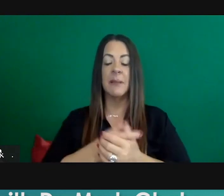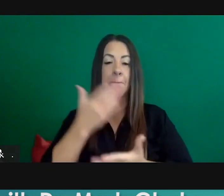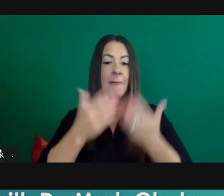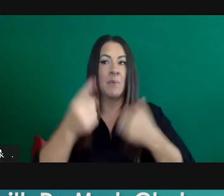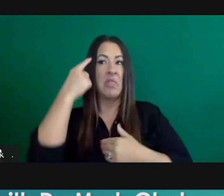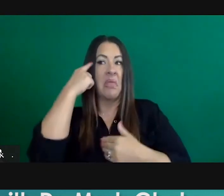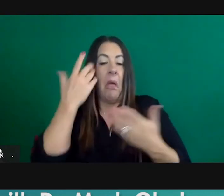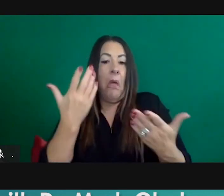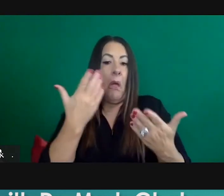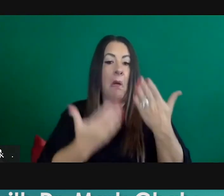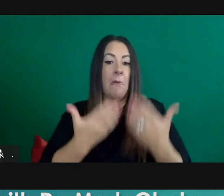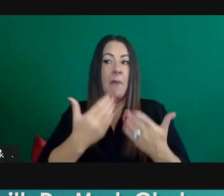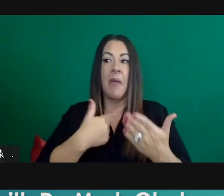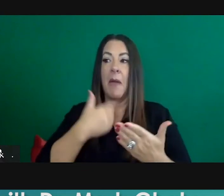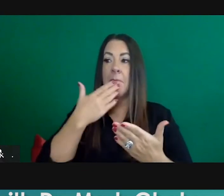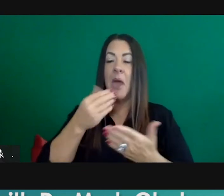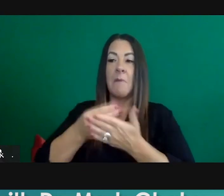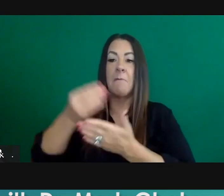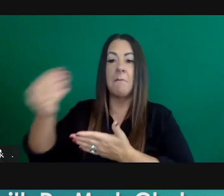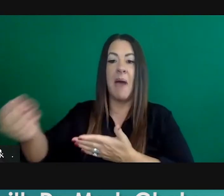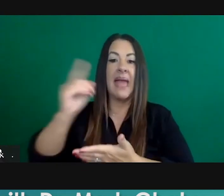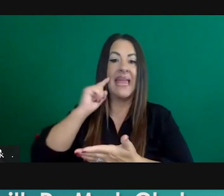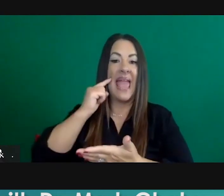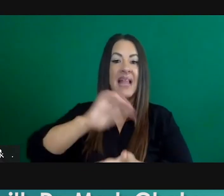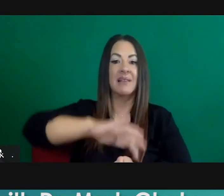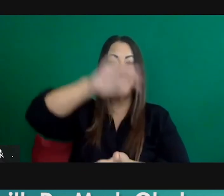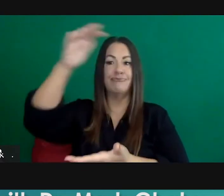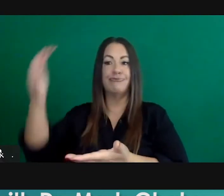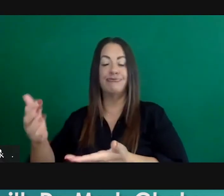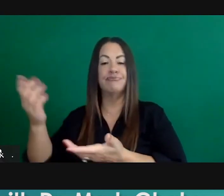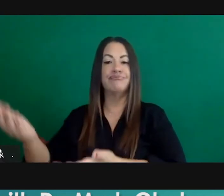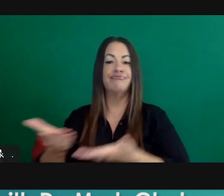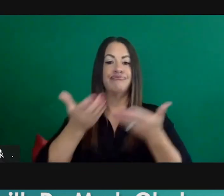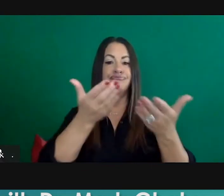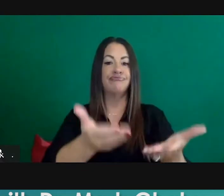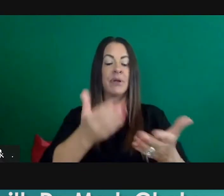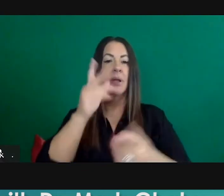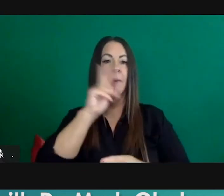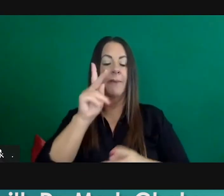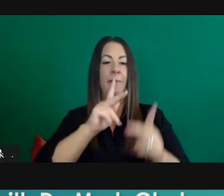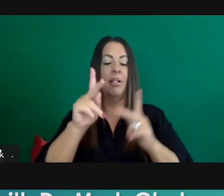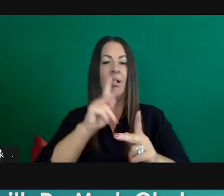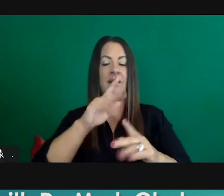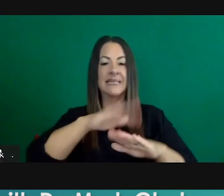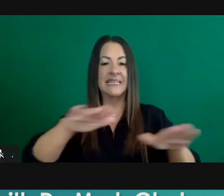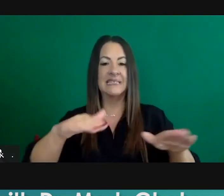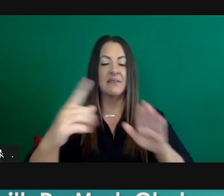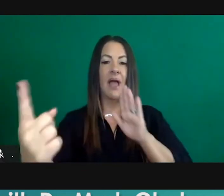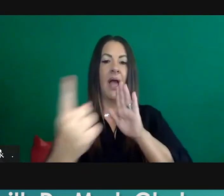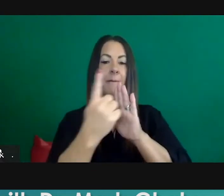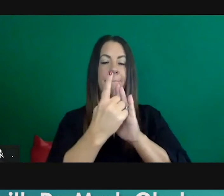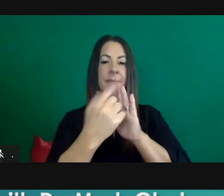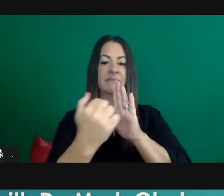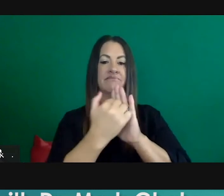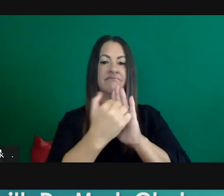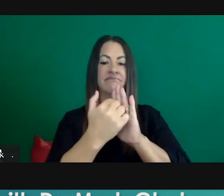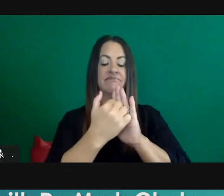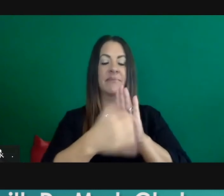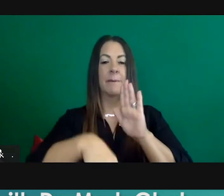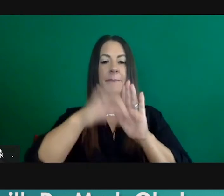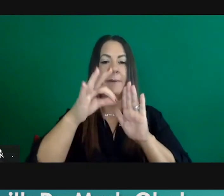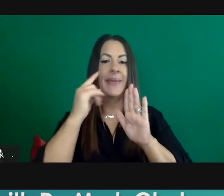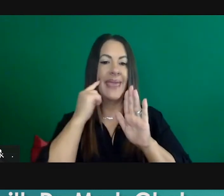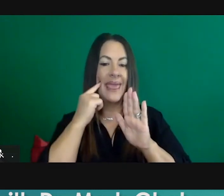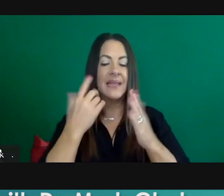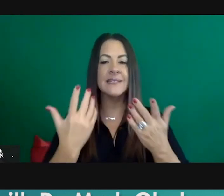candy because I'm going to anticipate, like I do every year, trick-or-treaters at the door. We're really urging people to be prepared